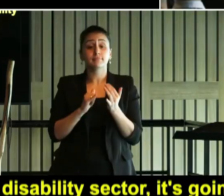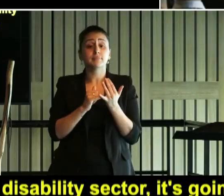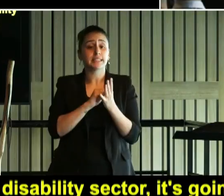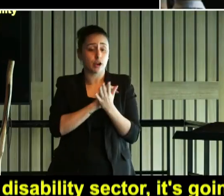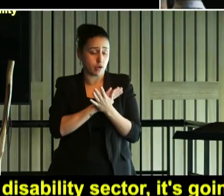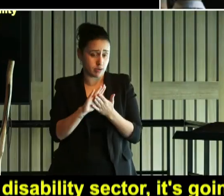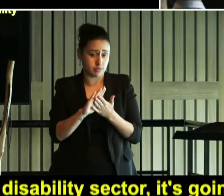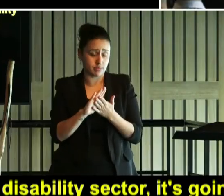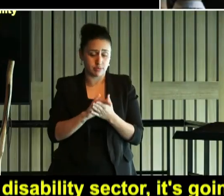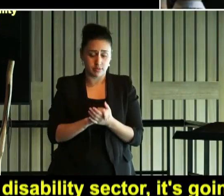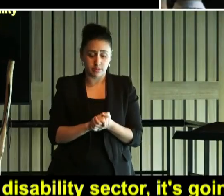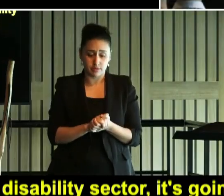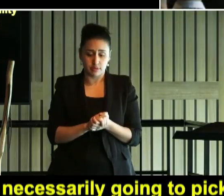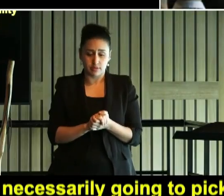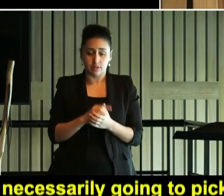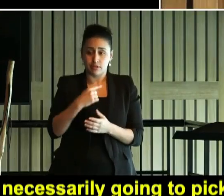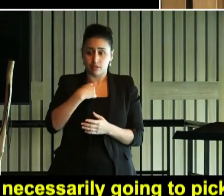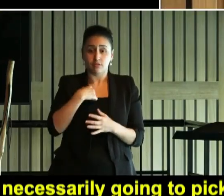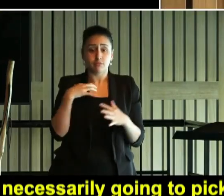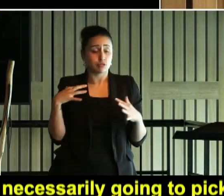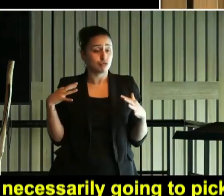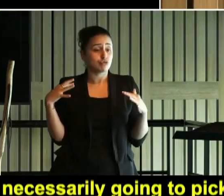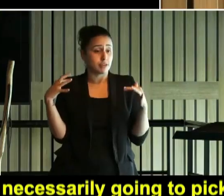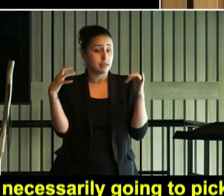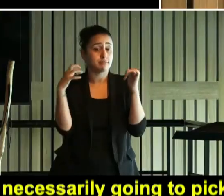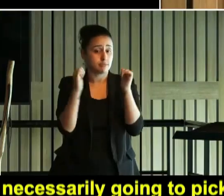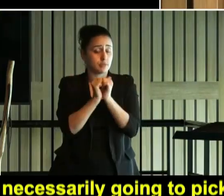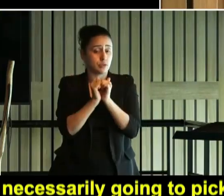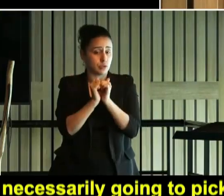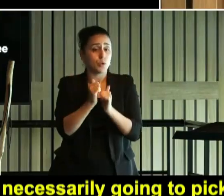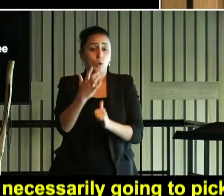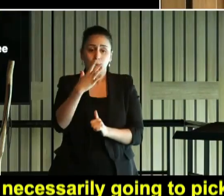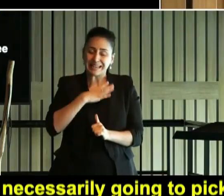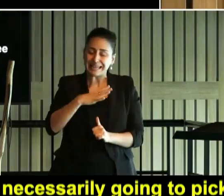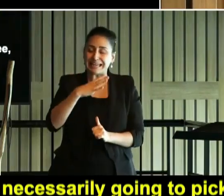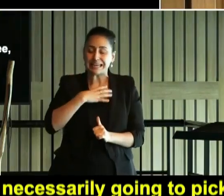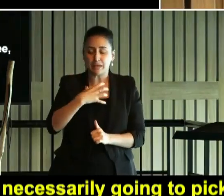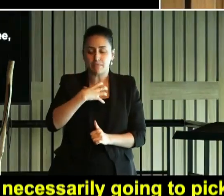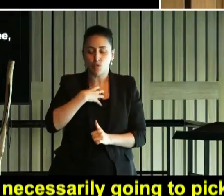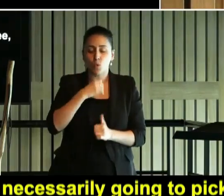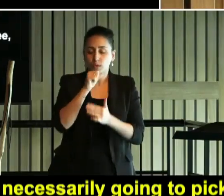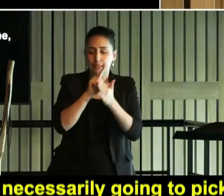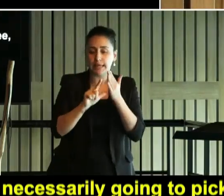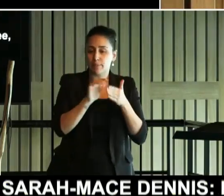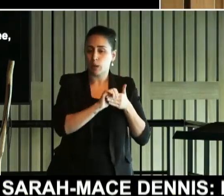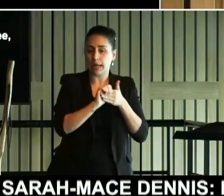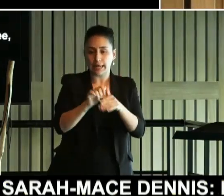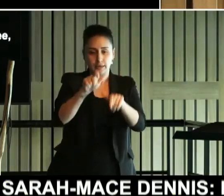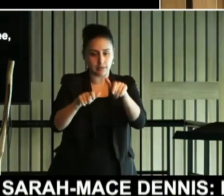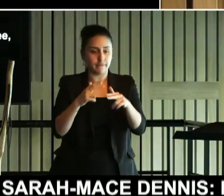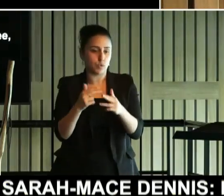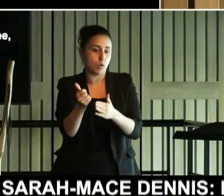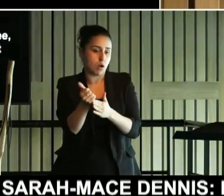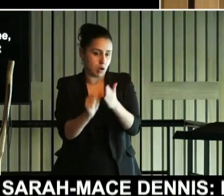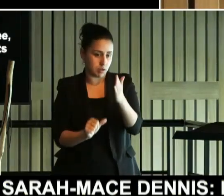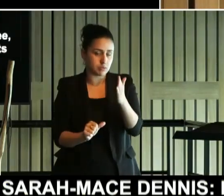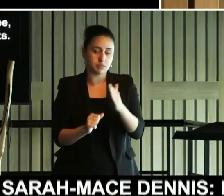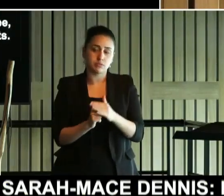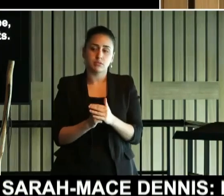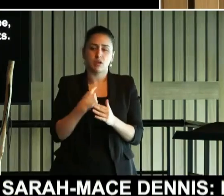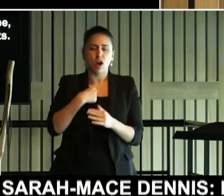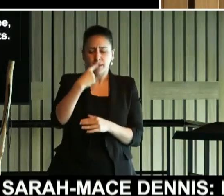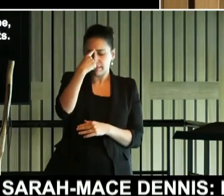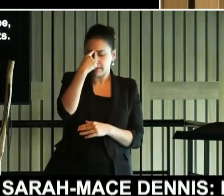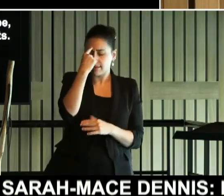I'll take that one. I agree, we need many more disabled leaders in the arts. One thing that I've been thinking about a